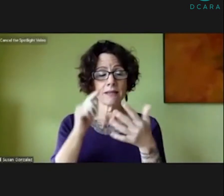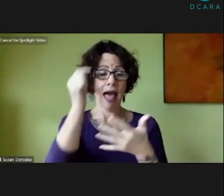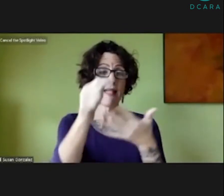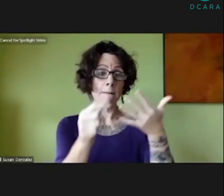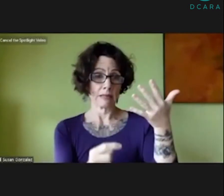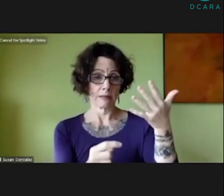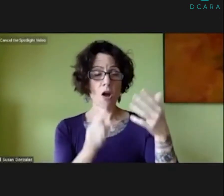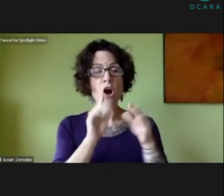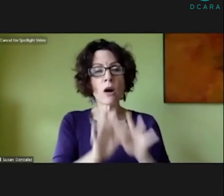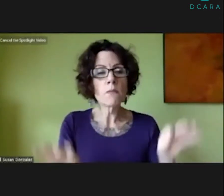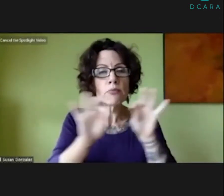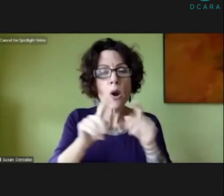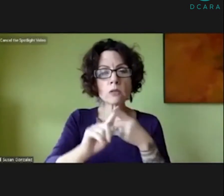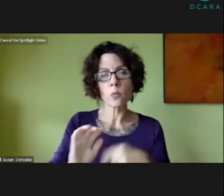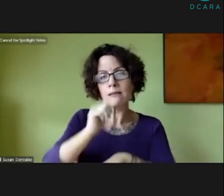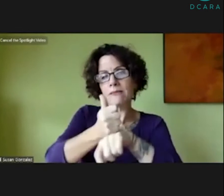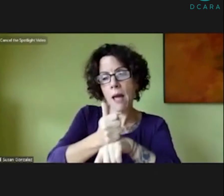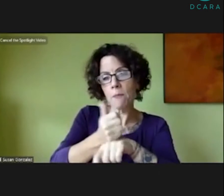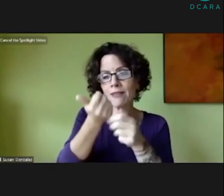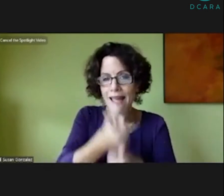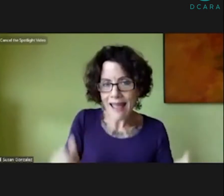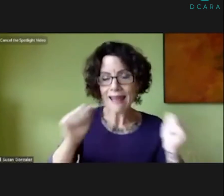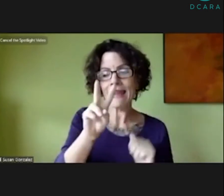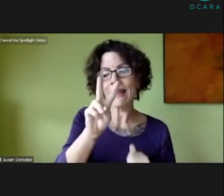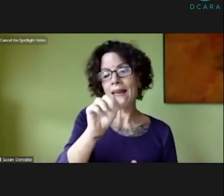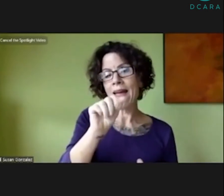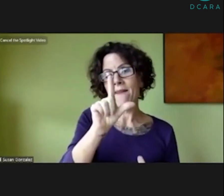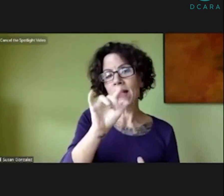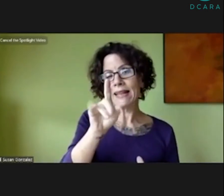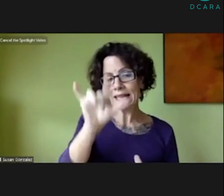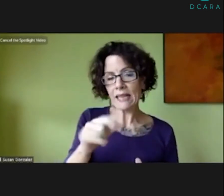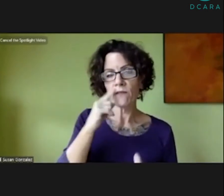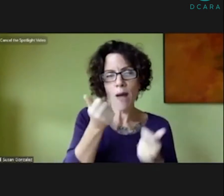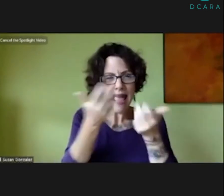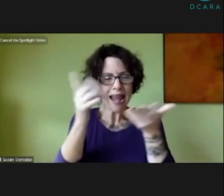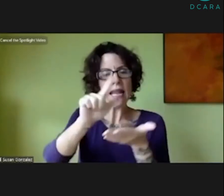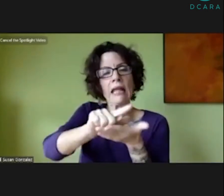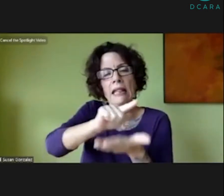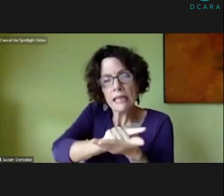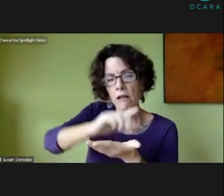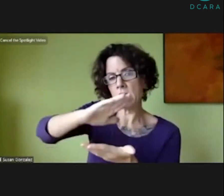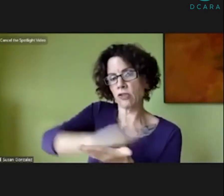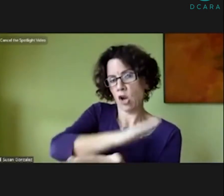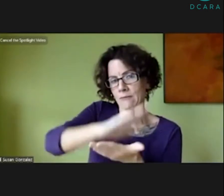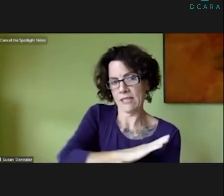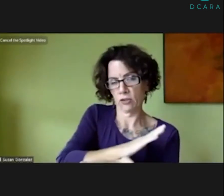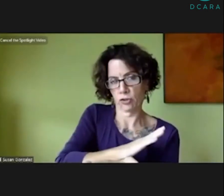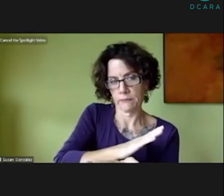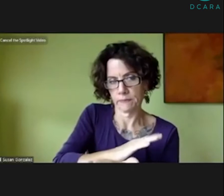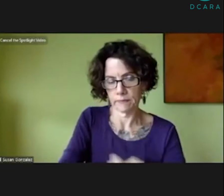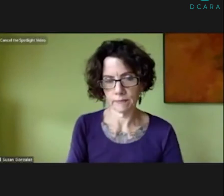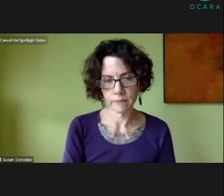All 6 elements are important to set up for any validity to any